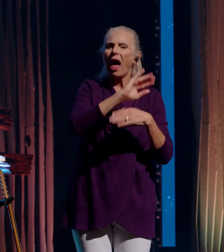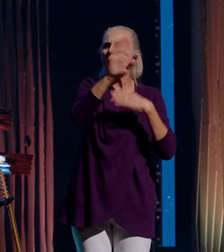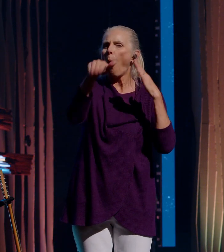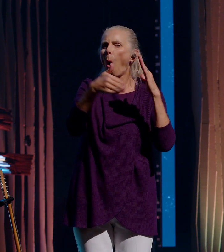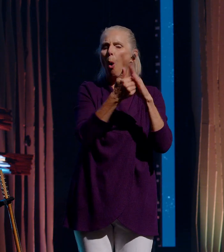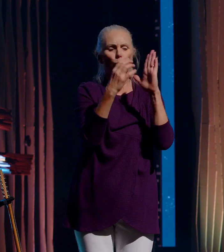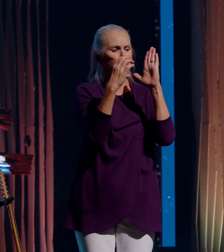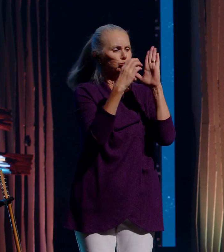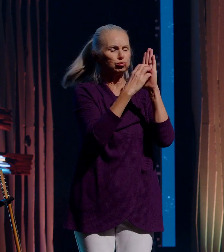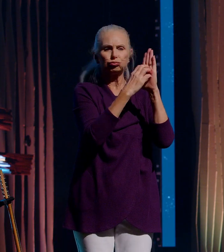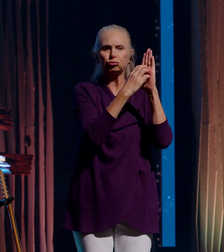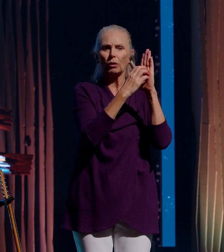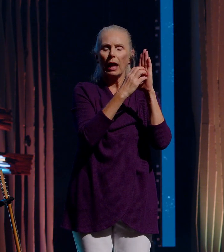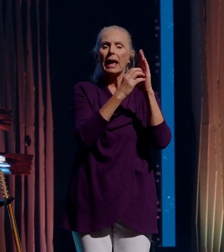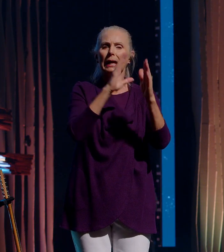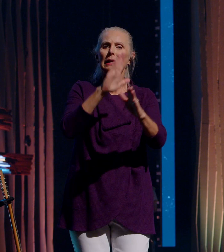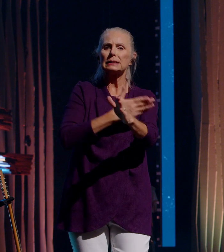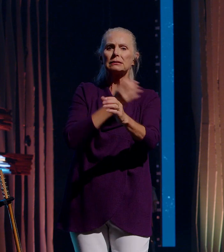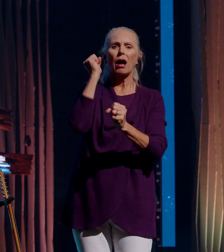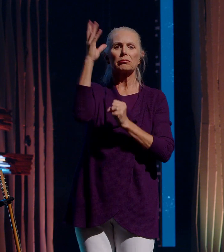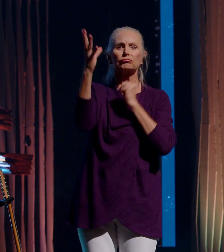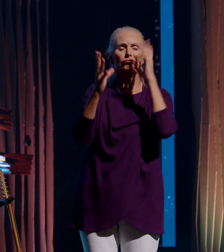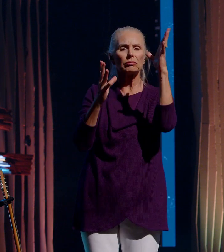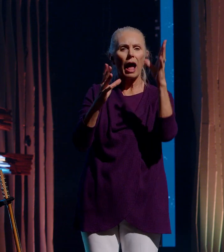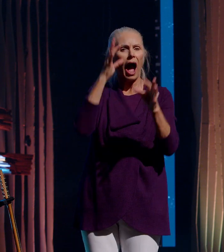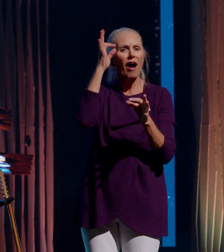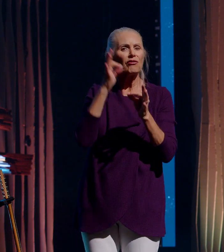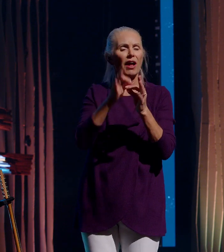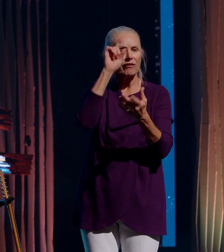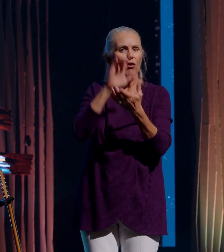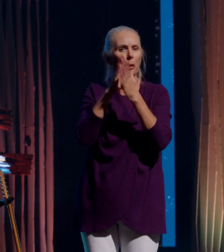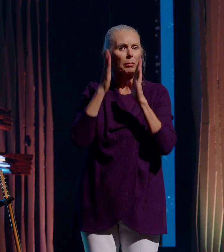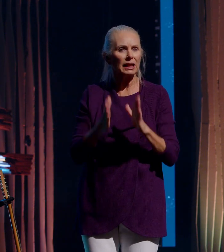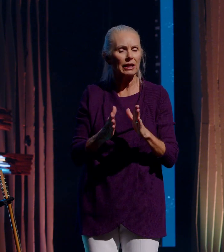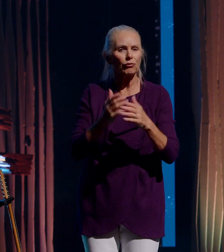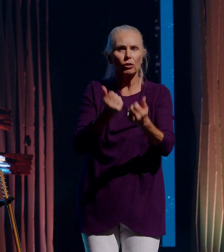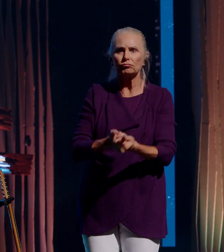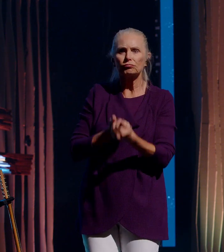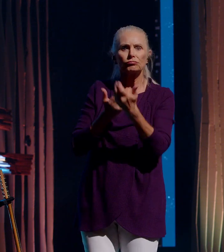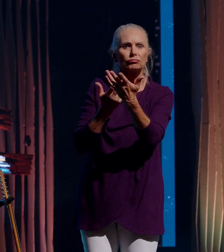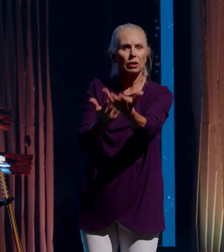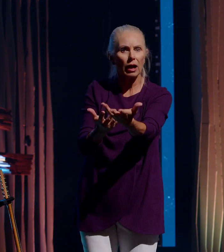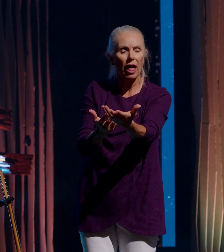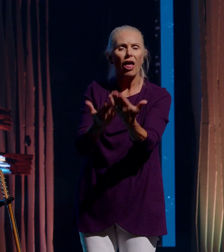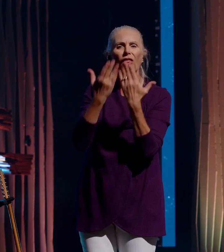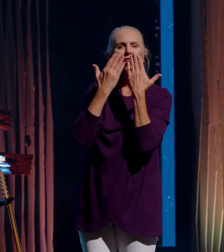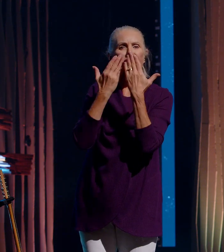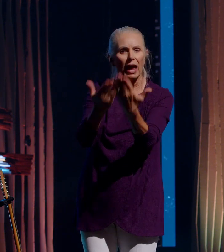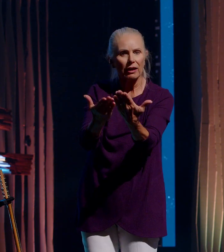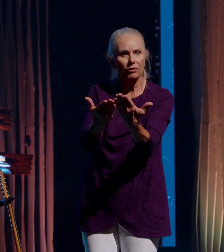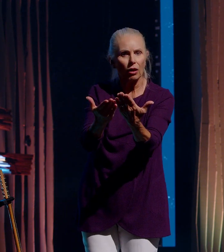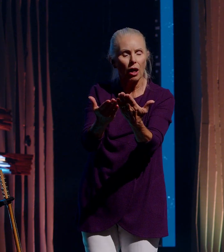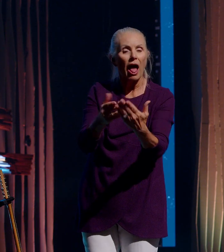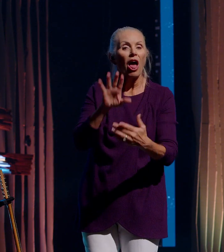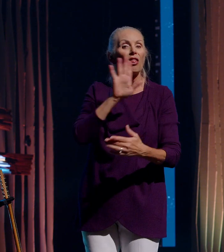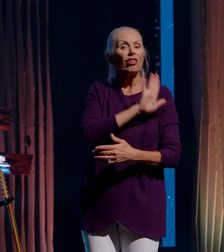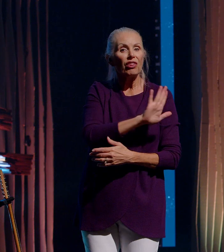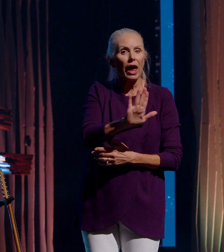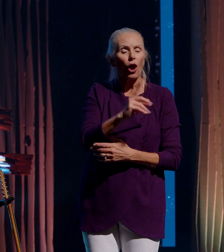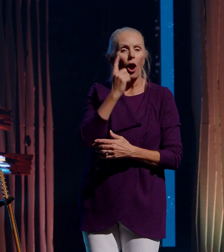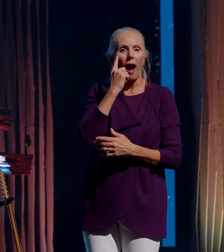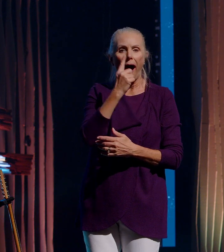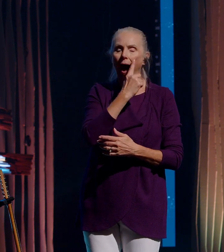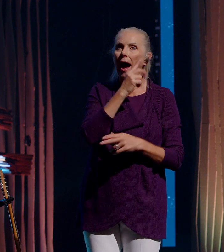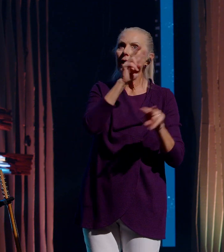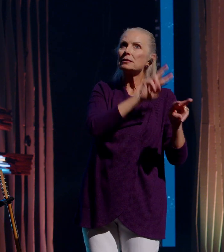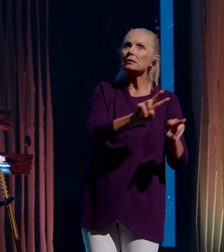and it's sung by a faithful believer. It's someone who is not just walking aimlessly through the world, but has their eyes set on the Lord and wants